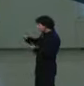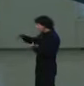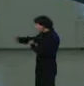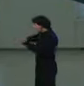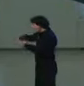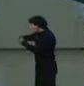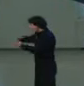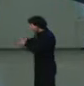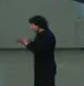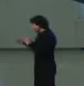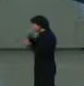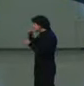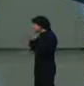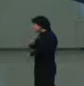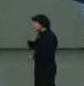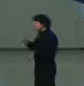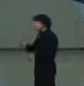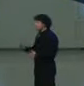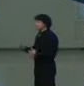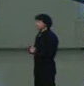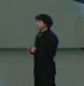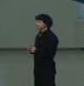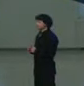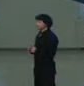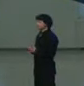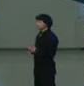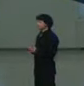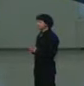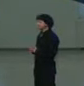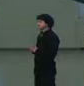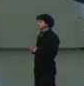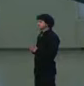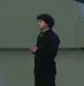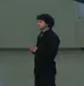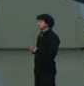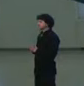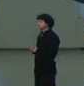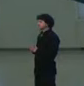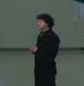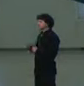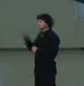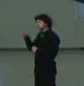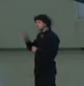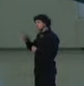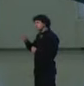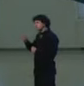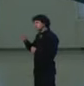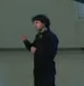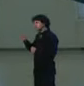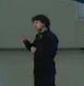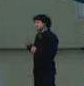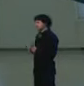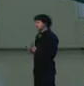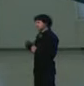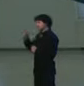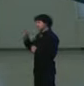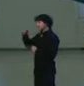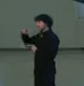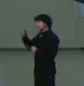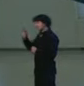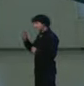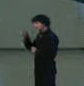But an important part of these theories was Marcia Kinder's entertainment supersystems. And she